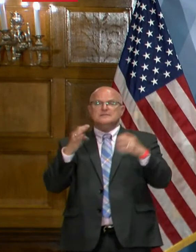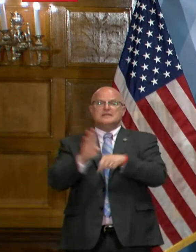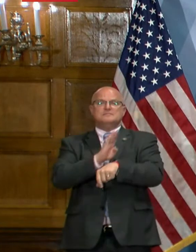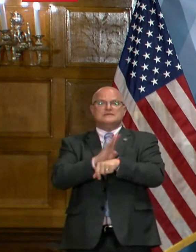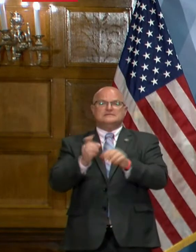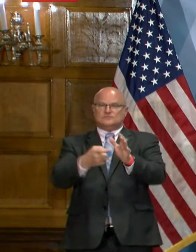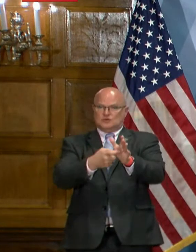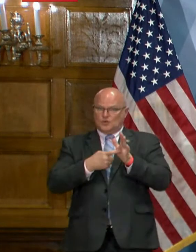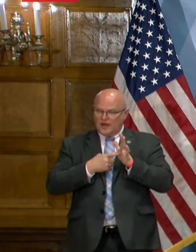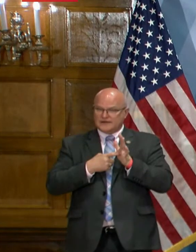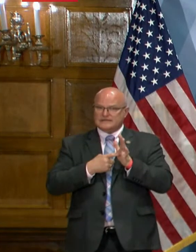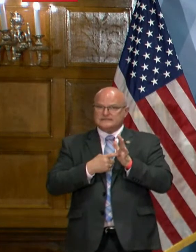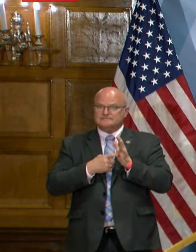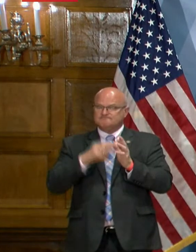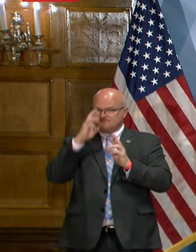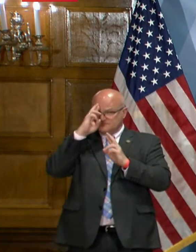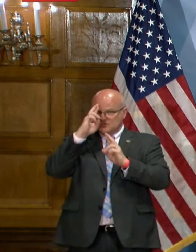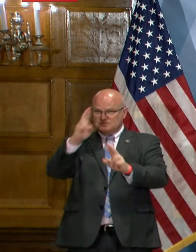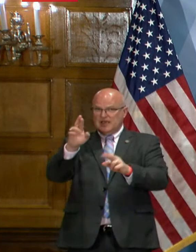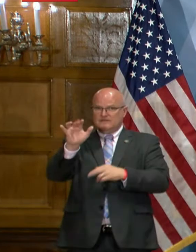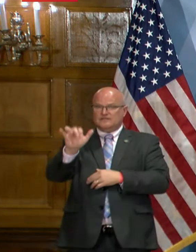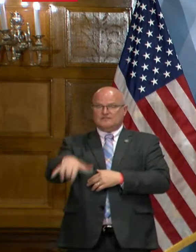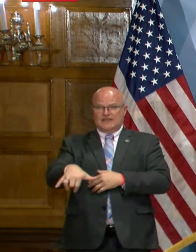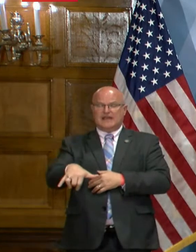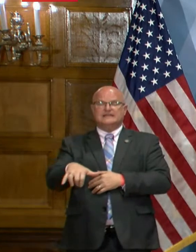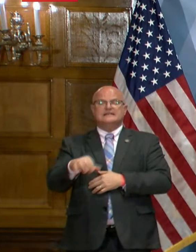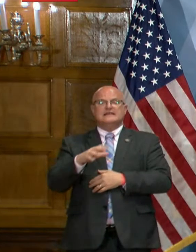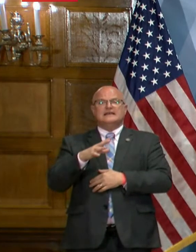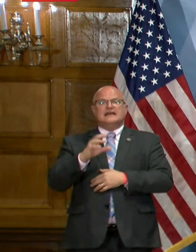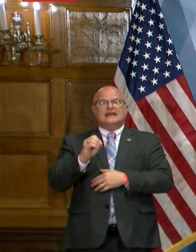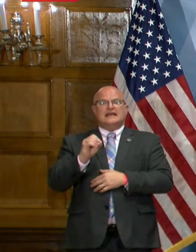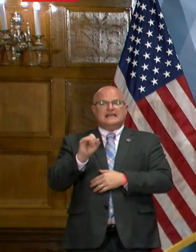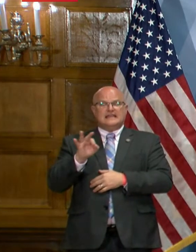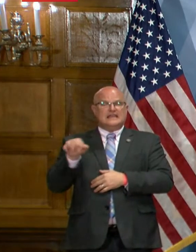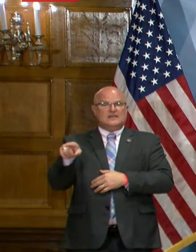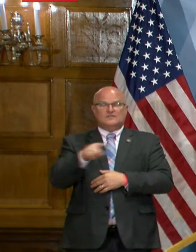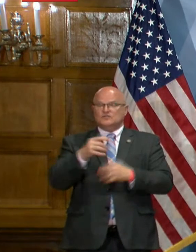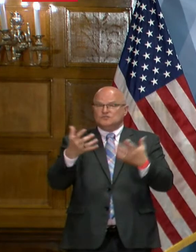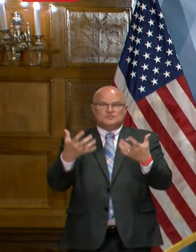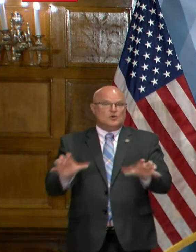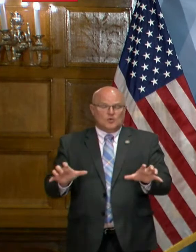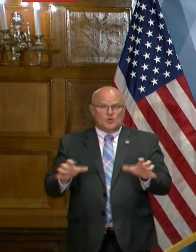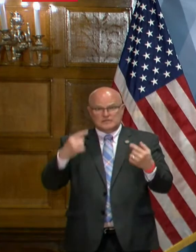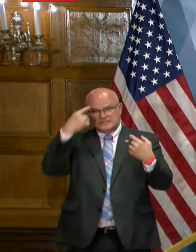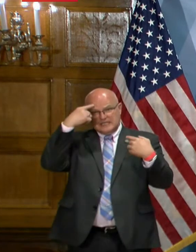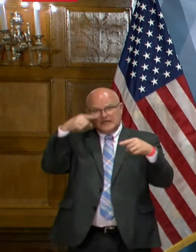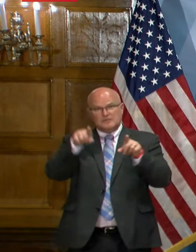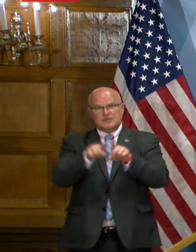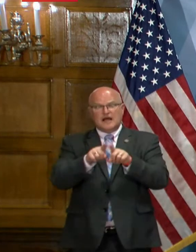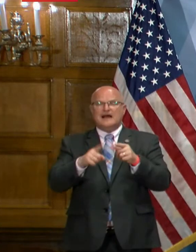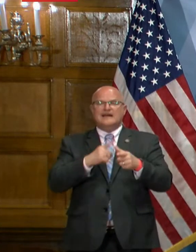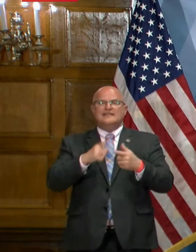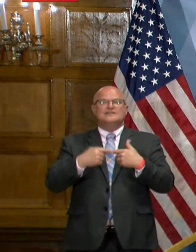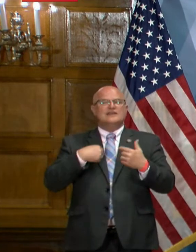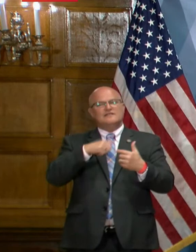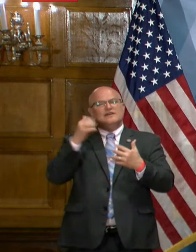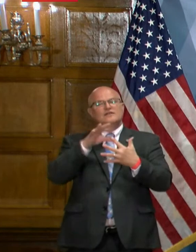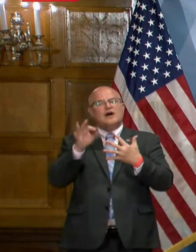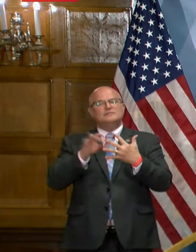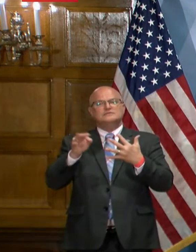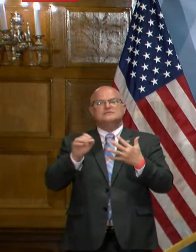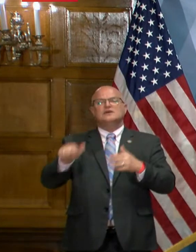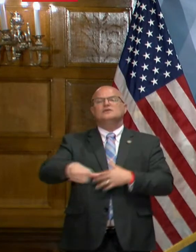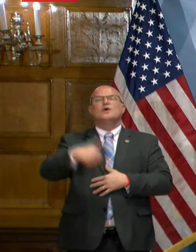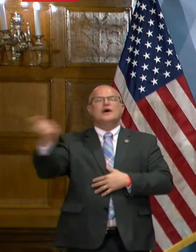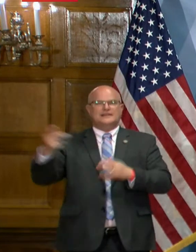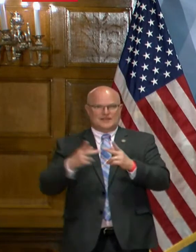continue to require it. Be respectful of that. And if you don't want to comply with that, then you have options to go